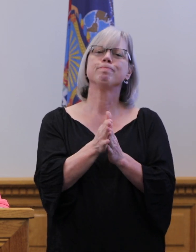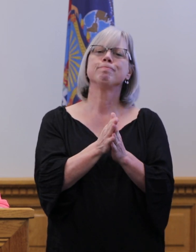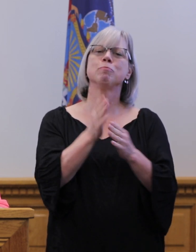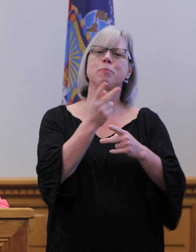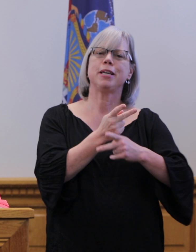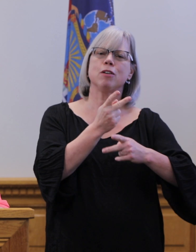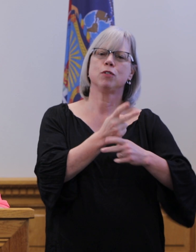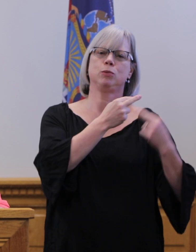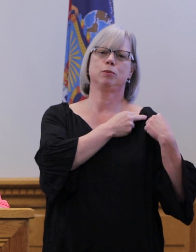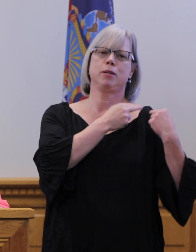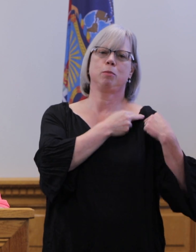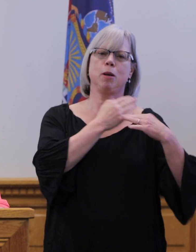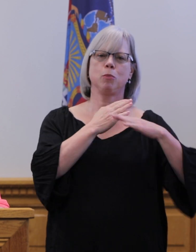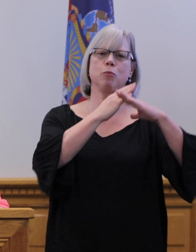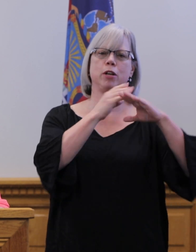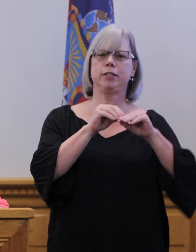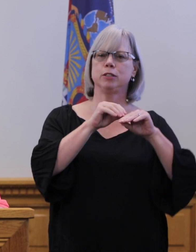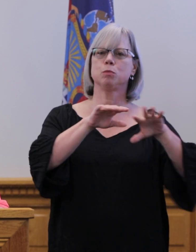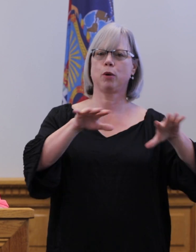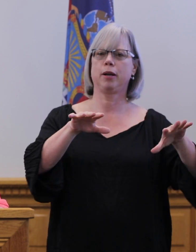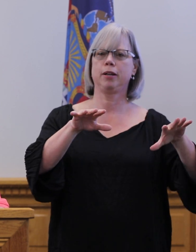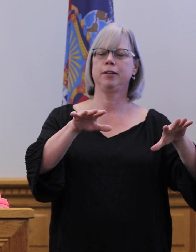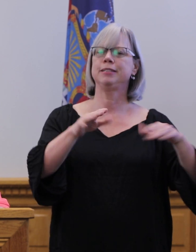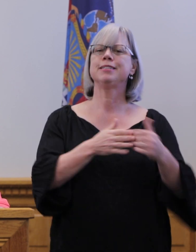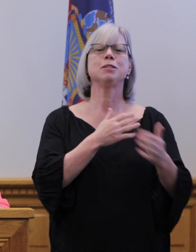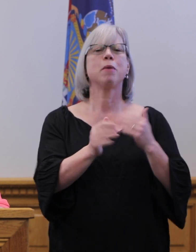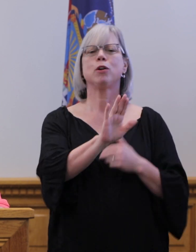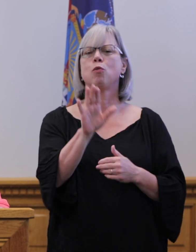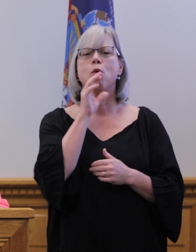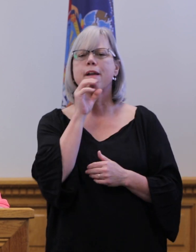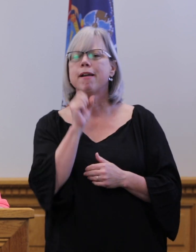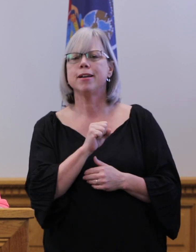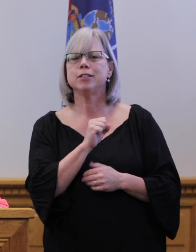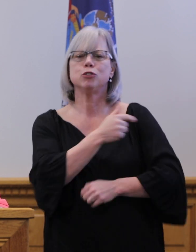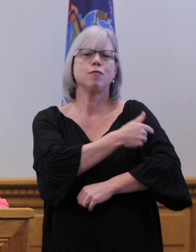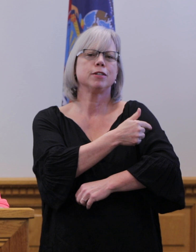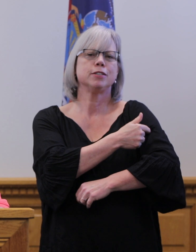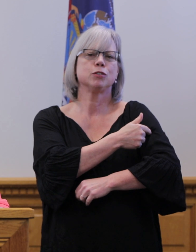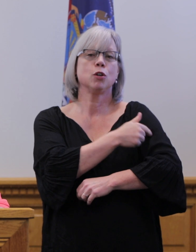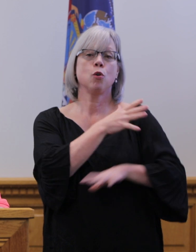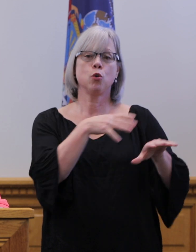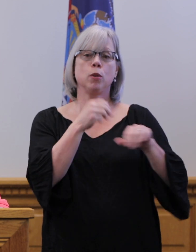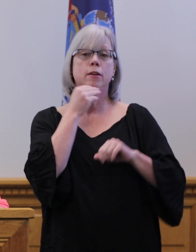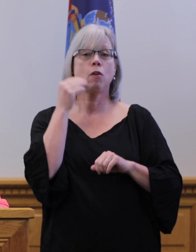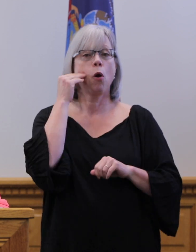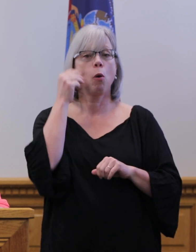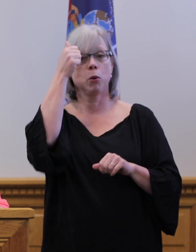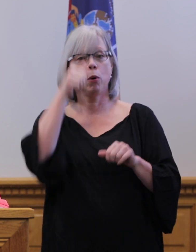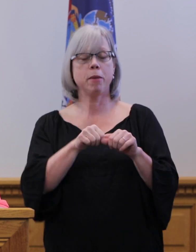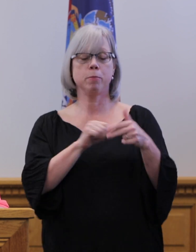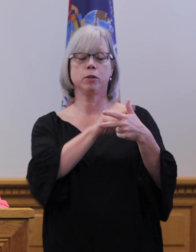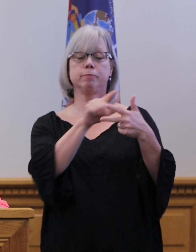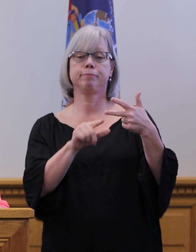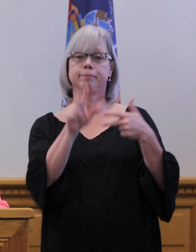virus, regardless of age and vaccination status. When you leave home, remember the 3 W's. Wear a mask, watch